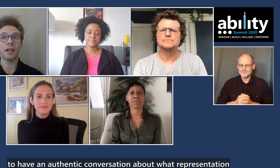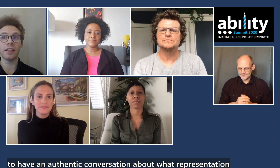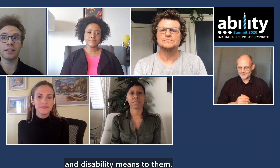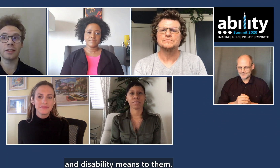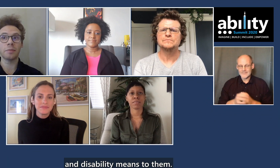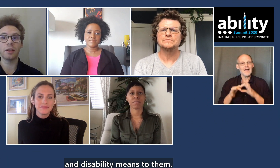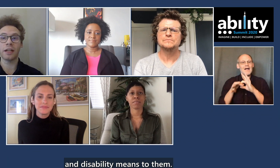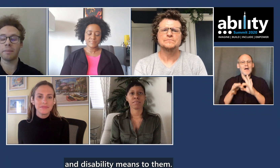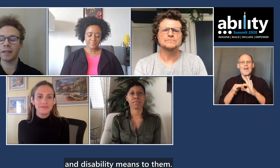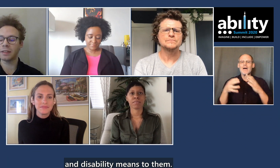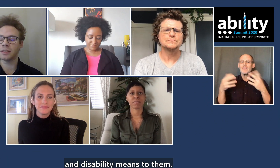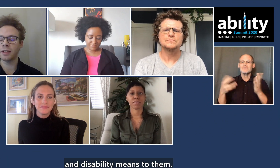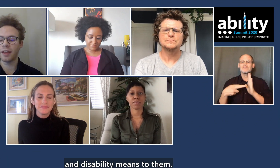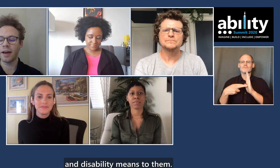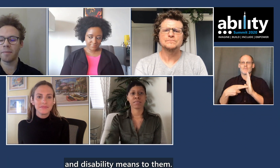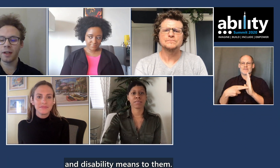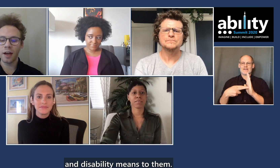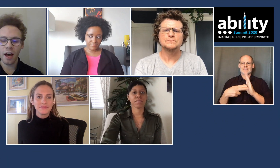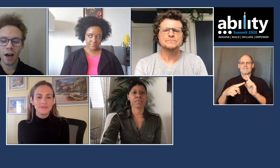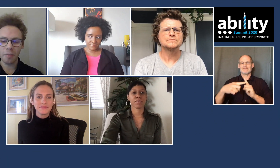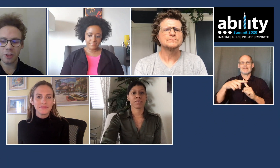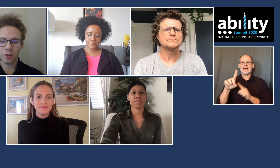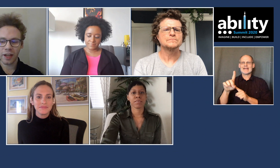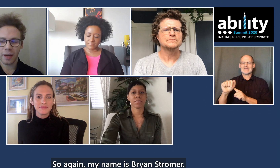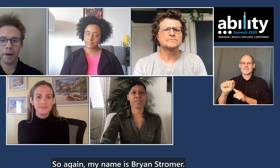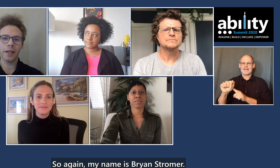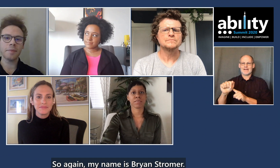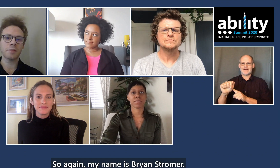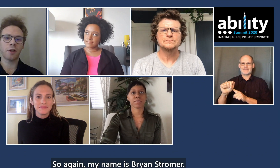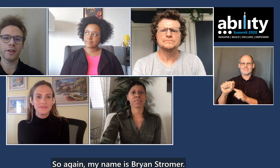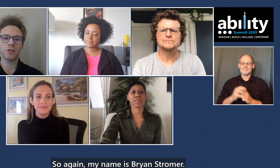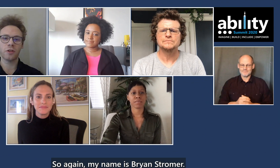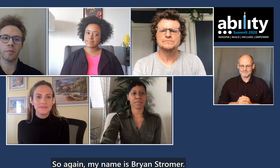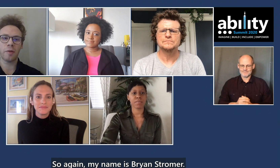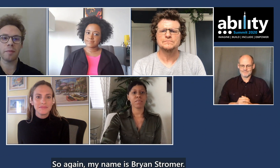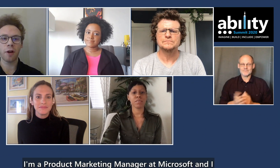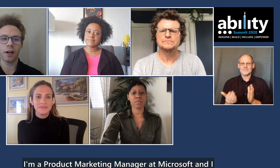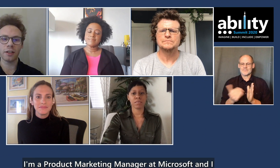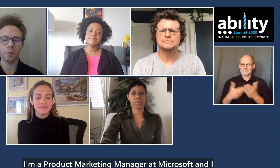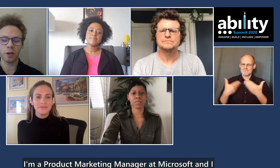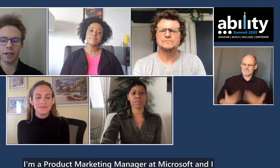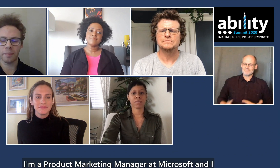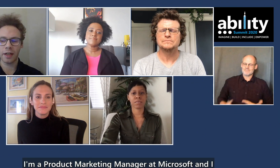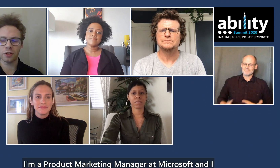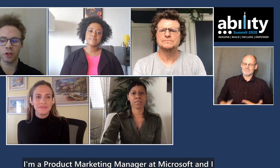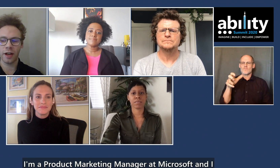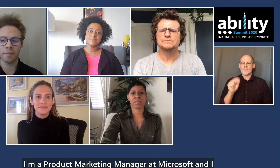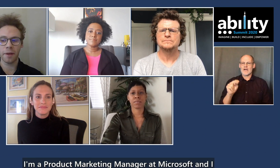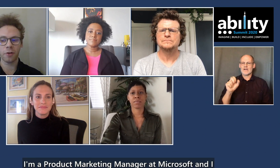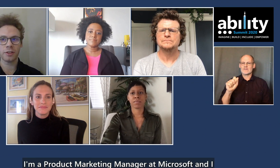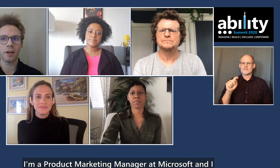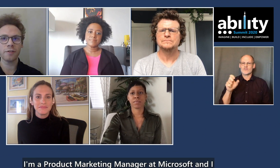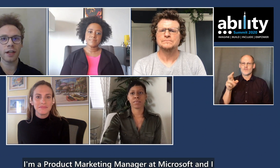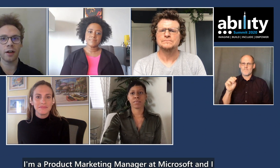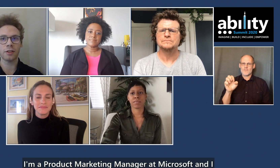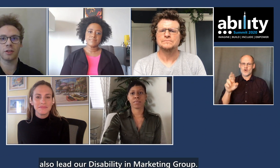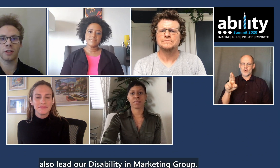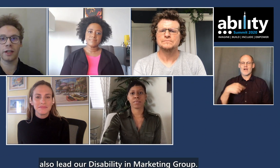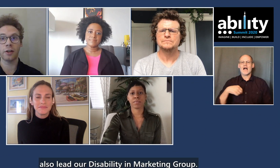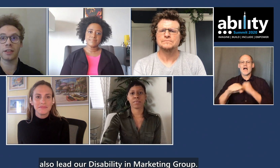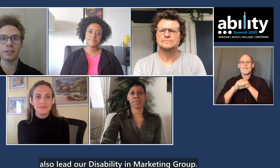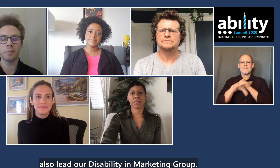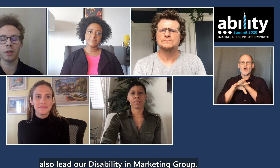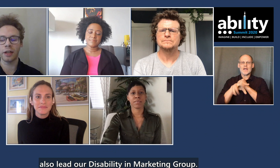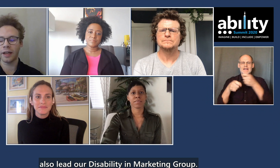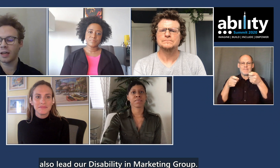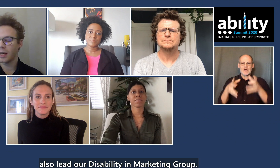representation and disability means to them. So again, my name is Bryan Stromer. I'm a product marketing manager at Microsoft, and I also